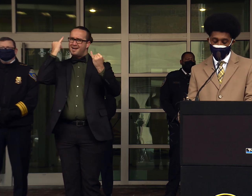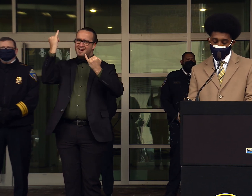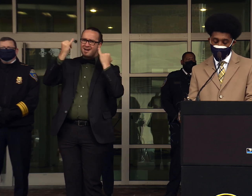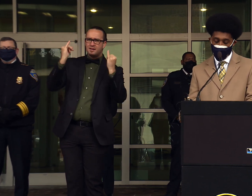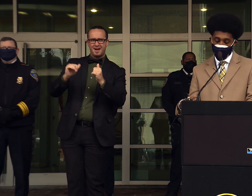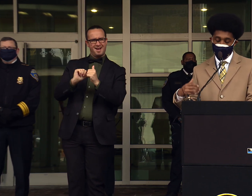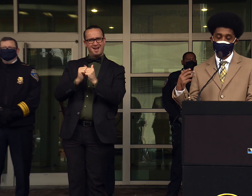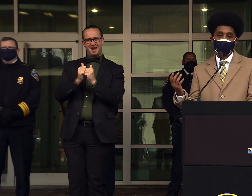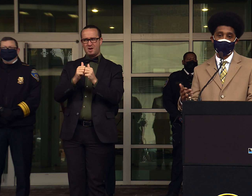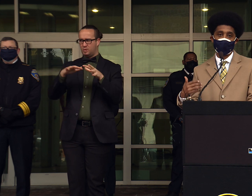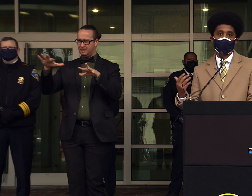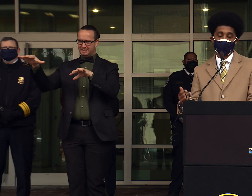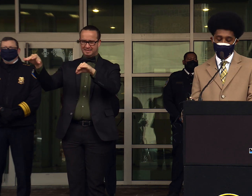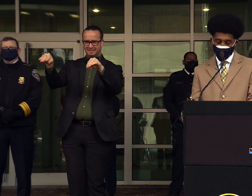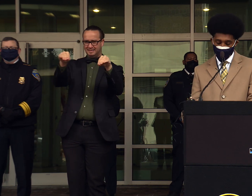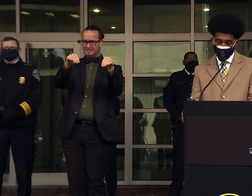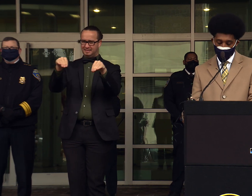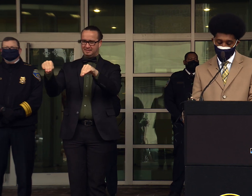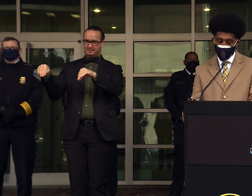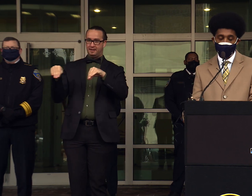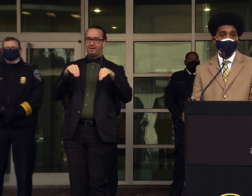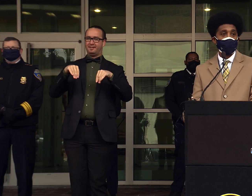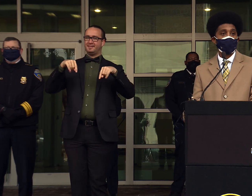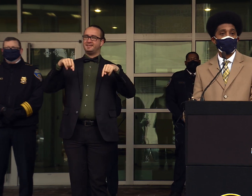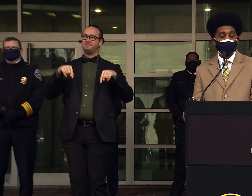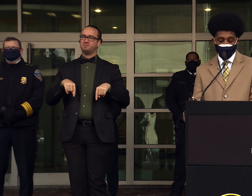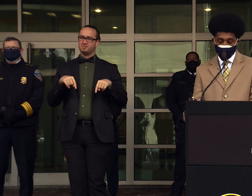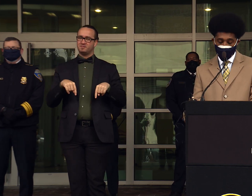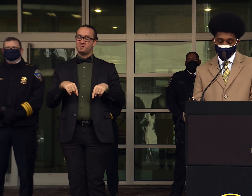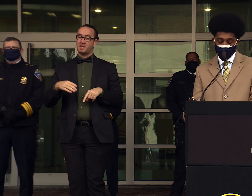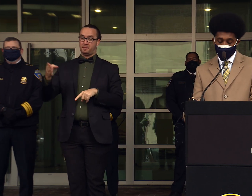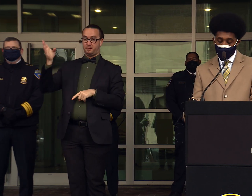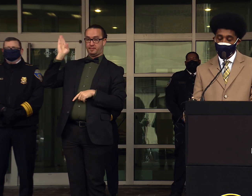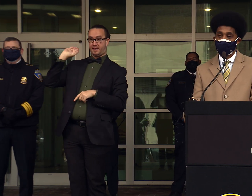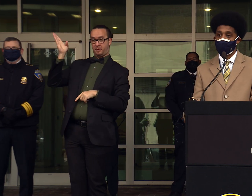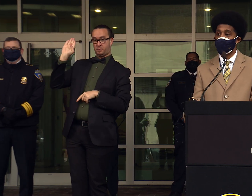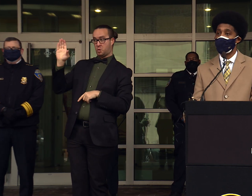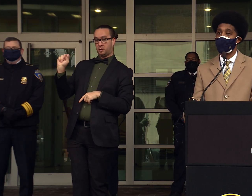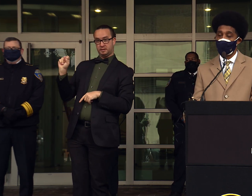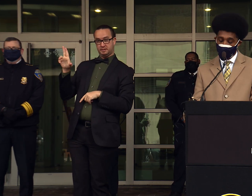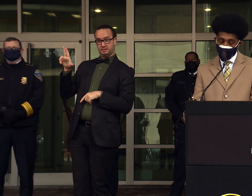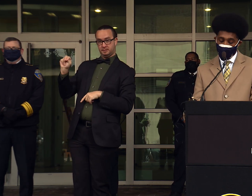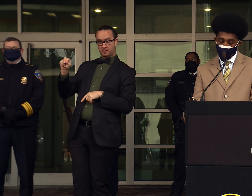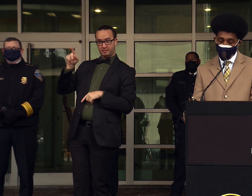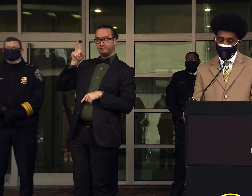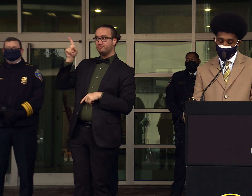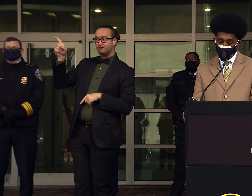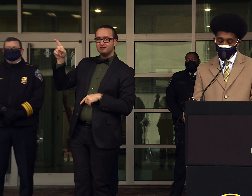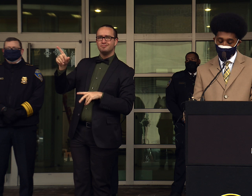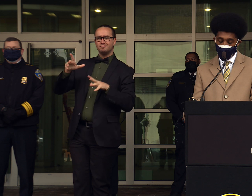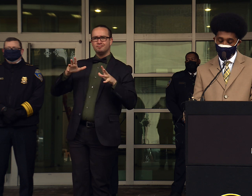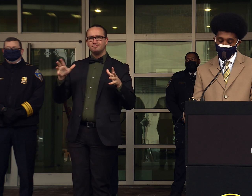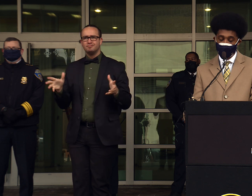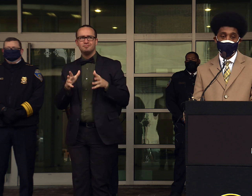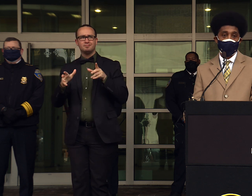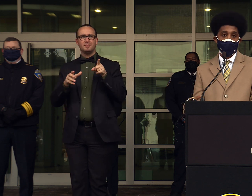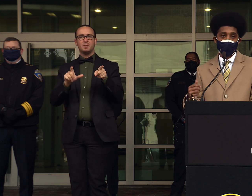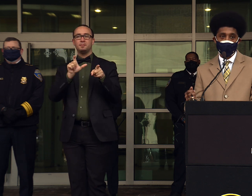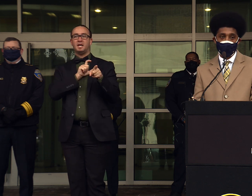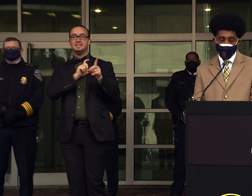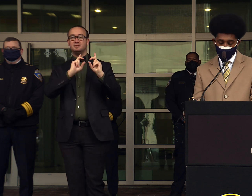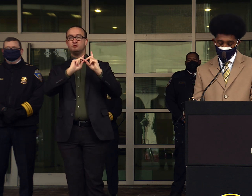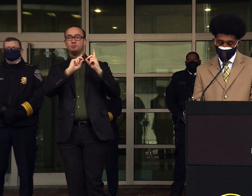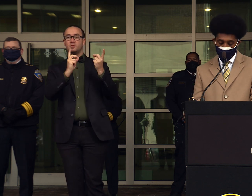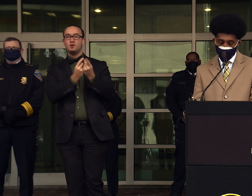Sun, is emblematic of the changing nature of this department. It recognizes a shift to 21st century practices,